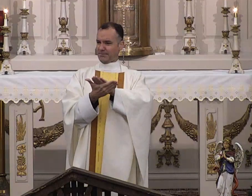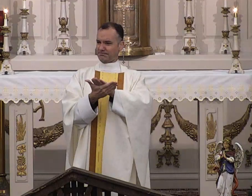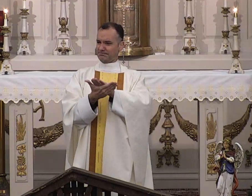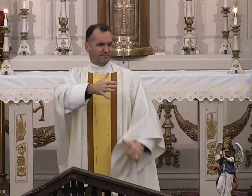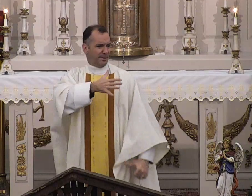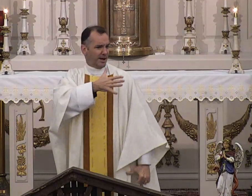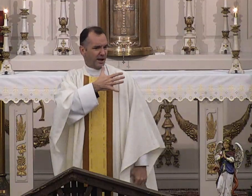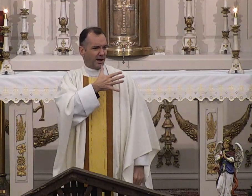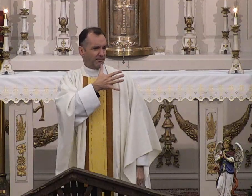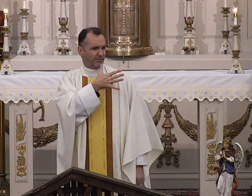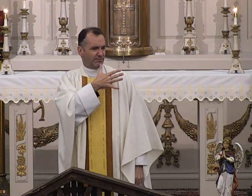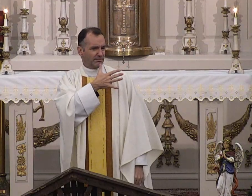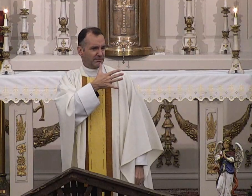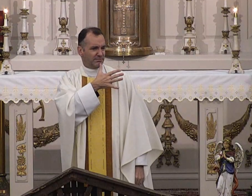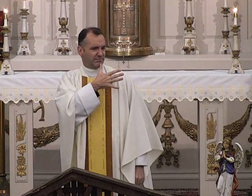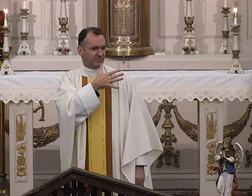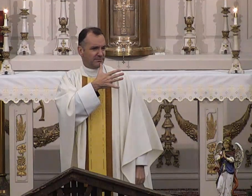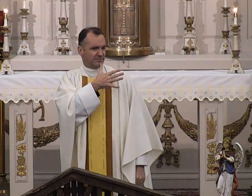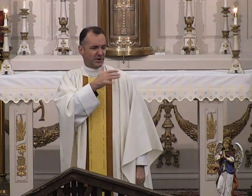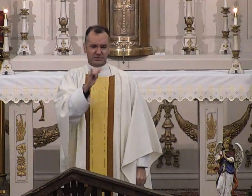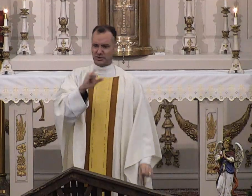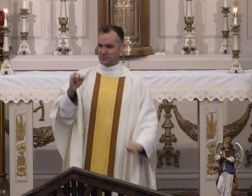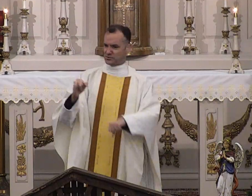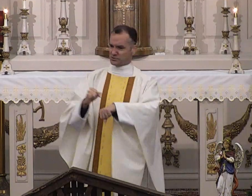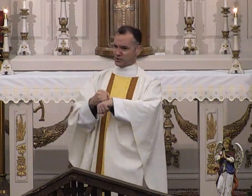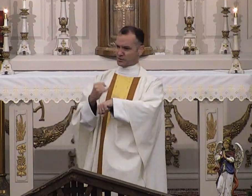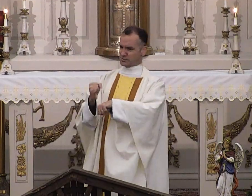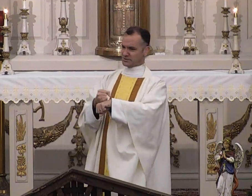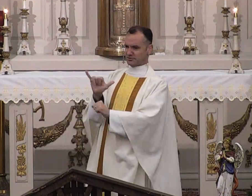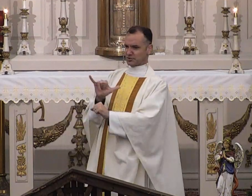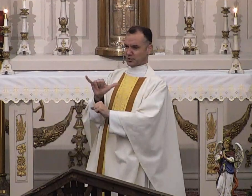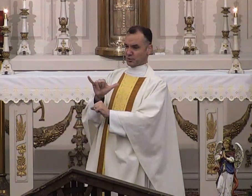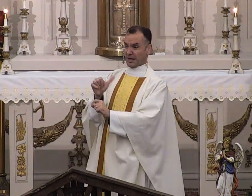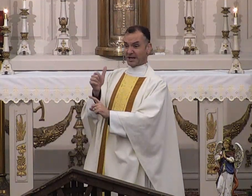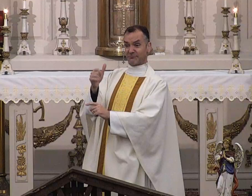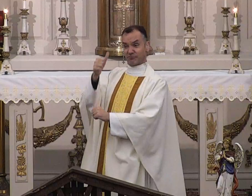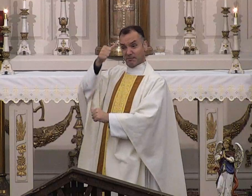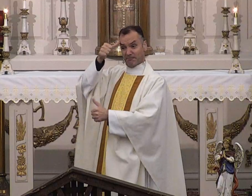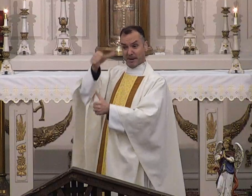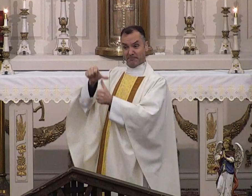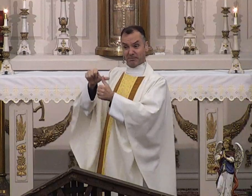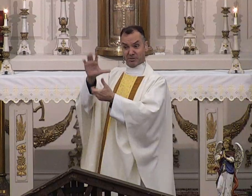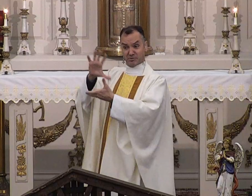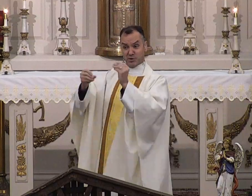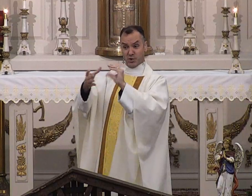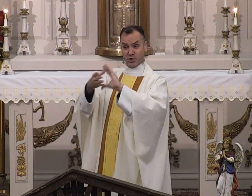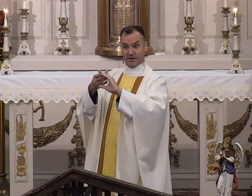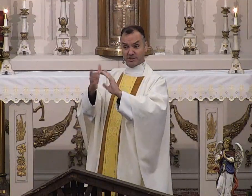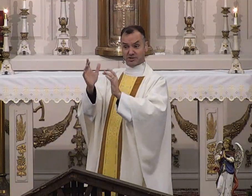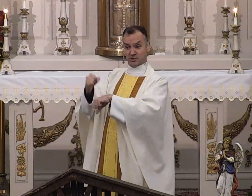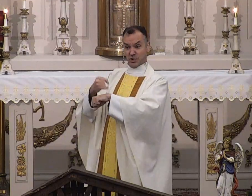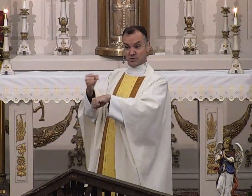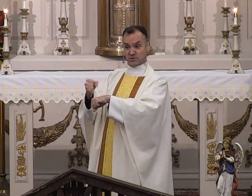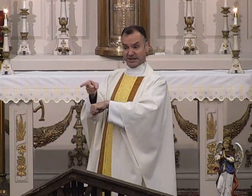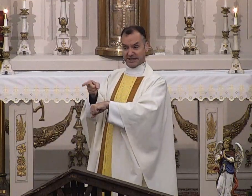well, becoming the mother of Jesus, and Joseph too. Remember the story.